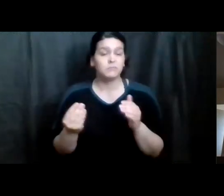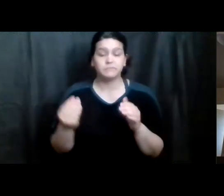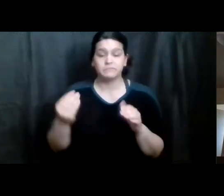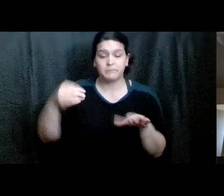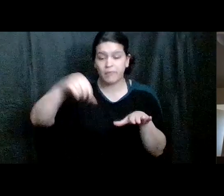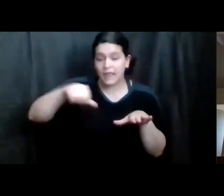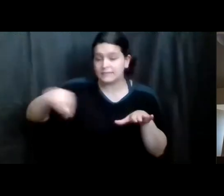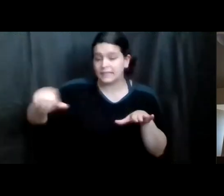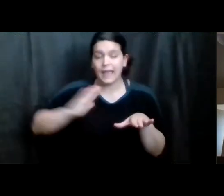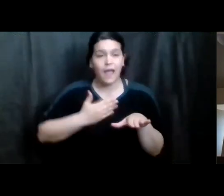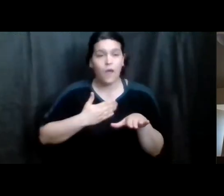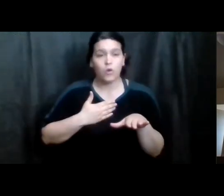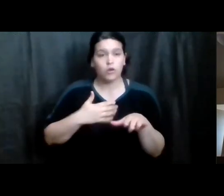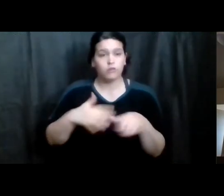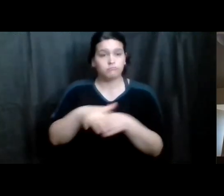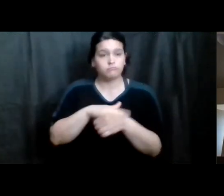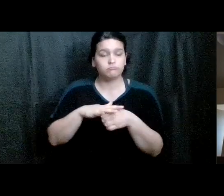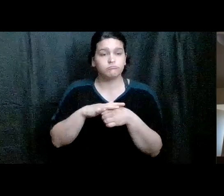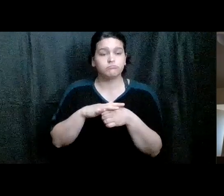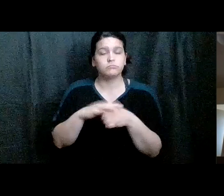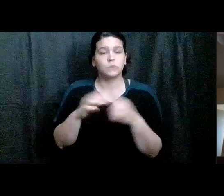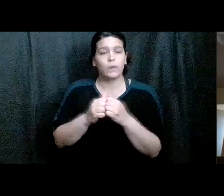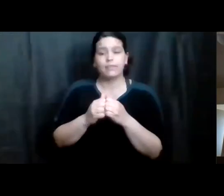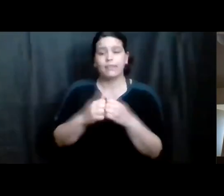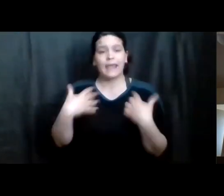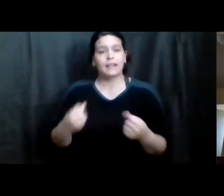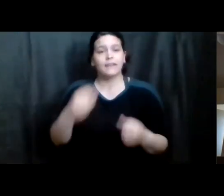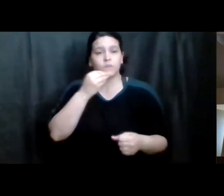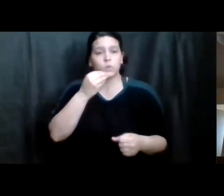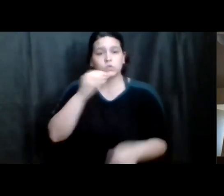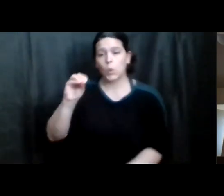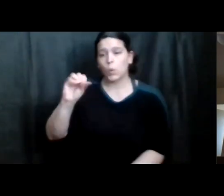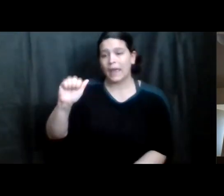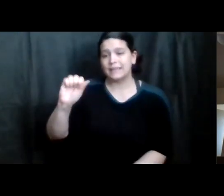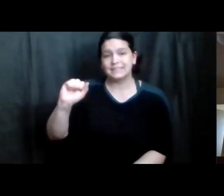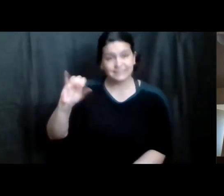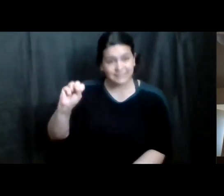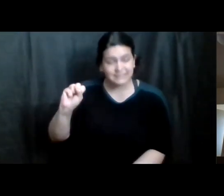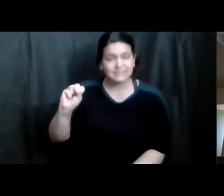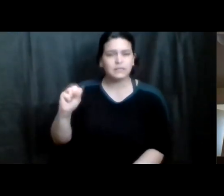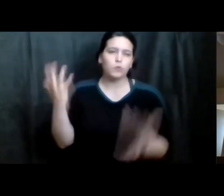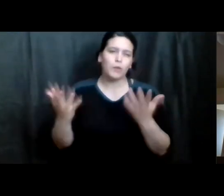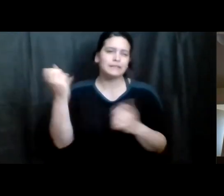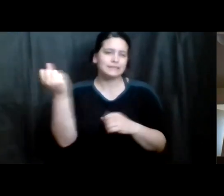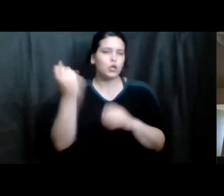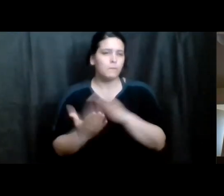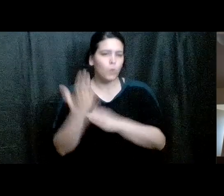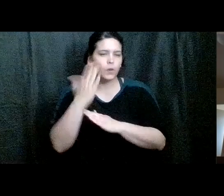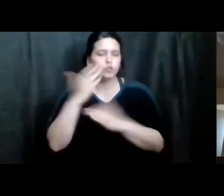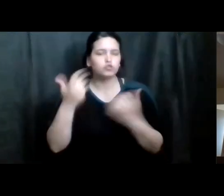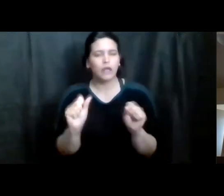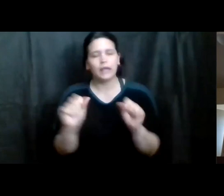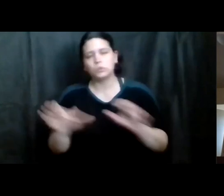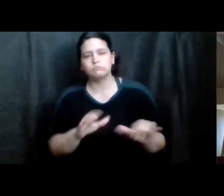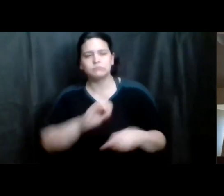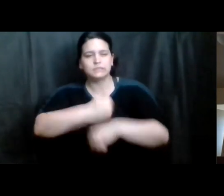Foods Oasis probably Saturday morning. So maybe I'll try and figure out a Zoom to do a little workshop, how to plant amaranth if